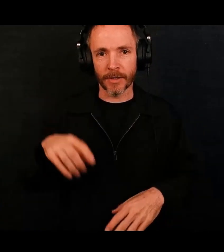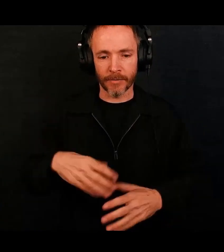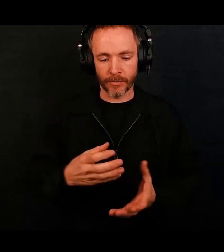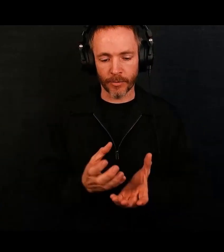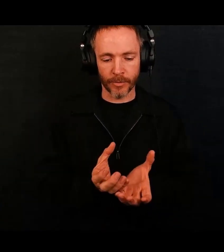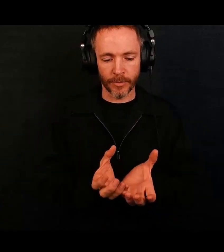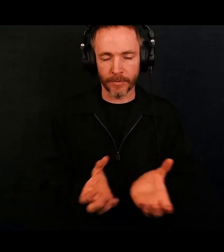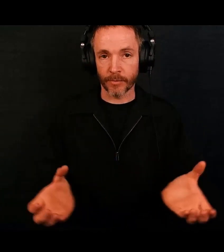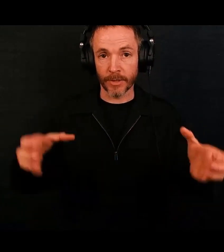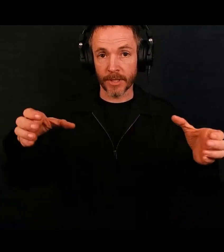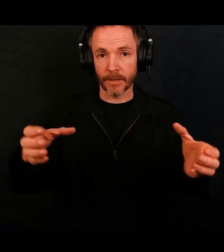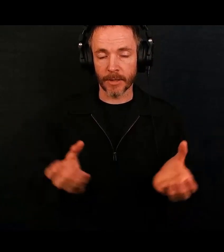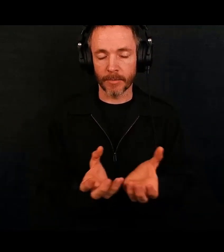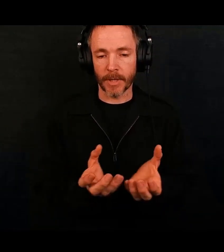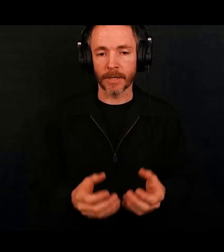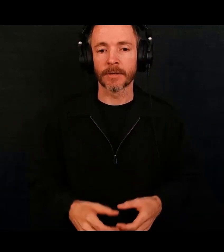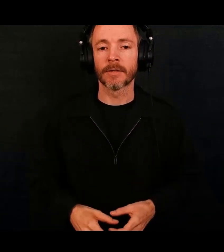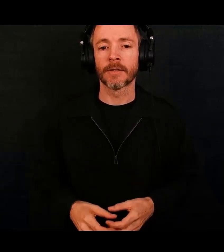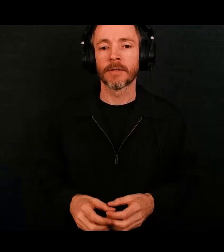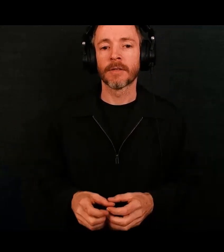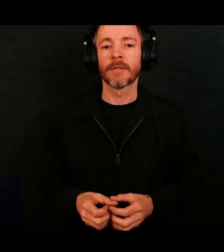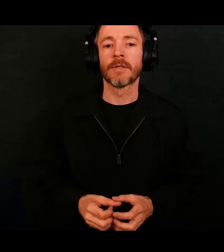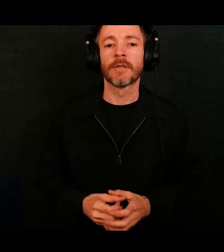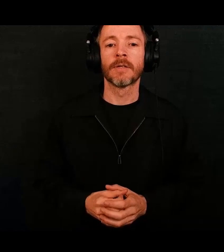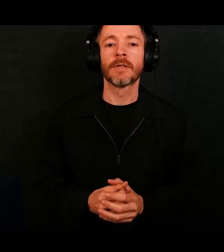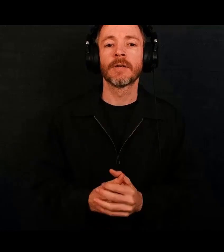counter for the sink pan.